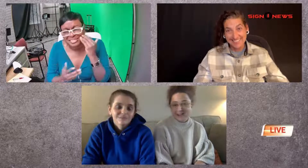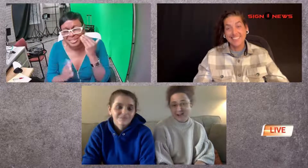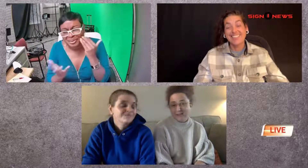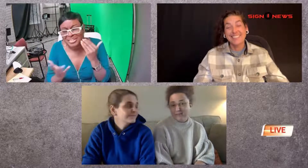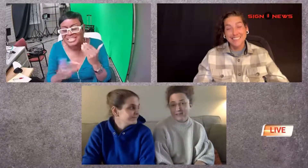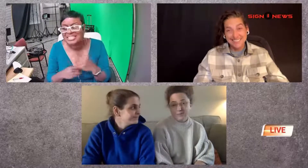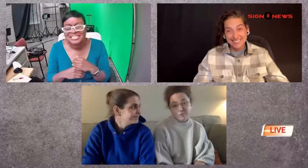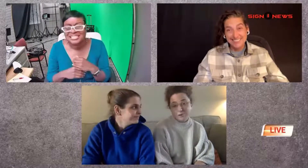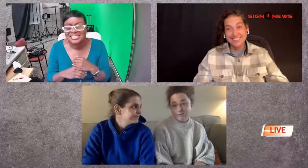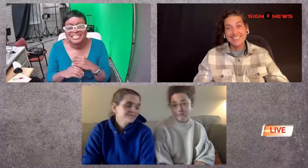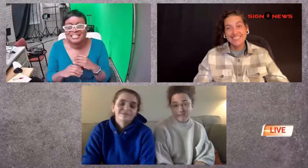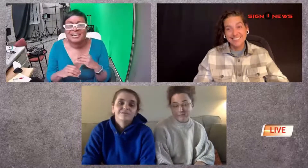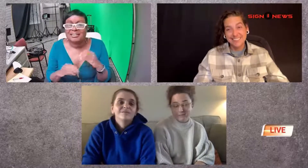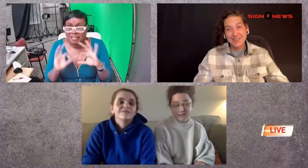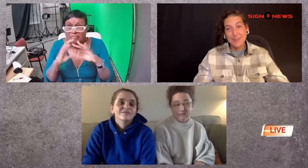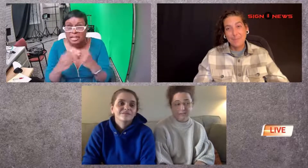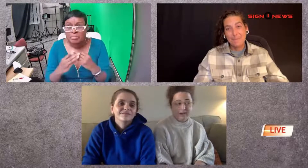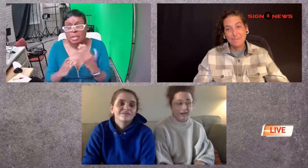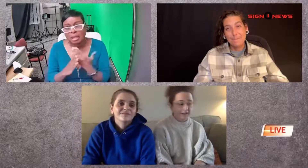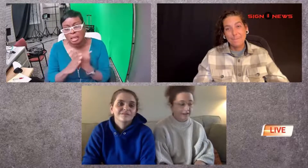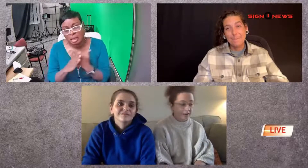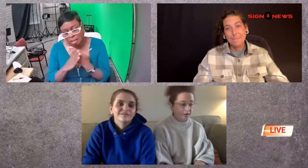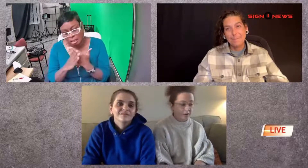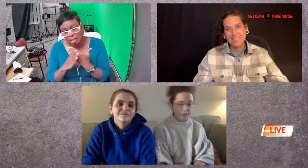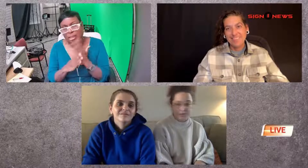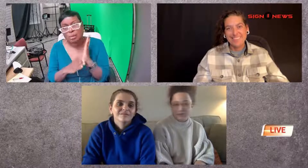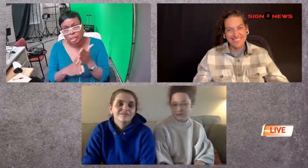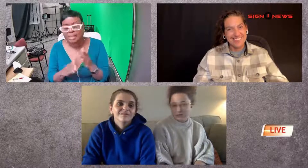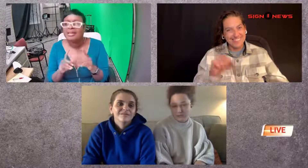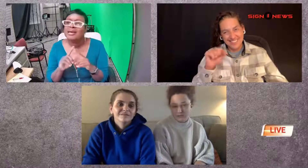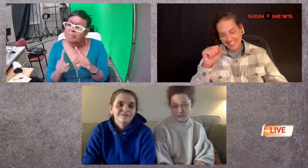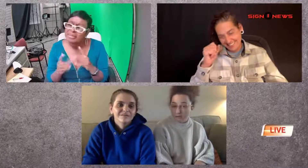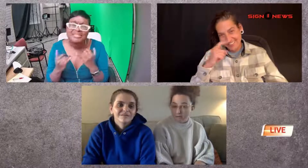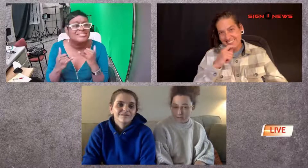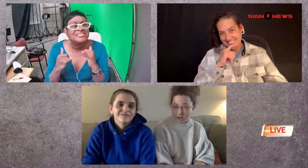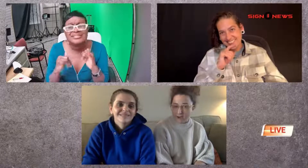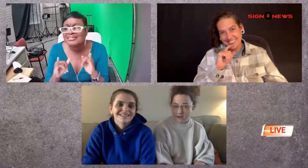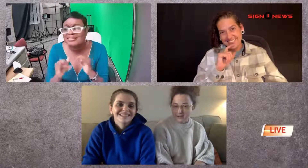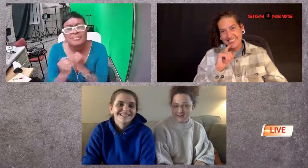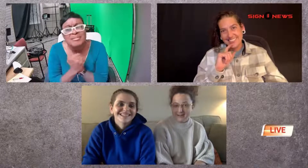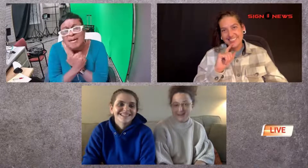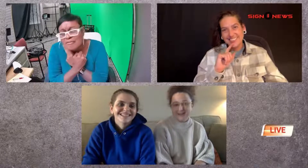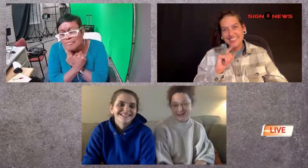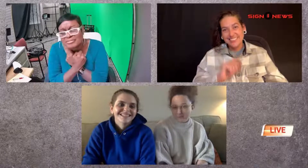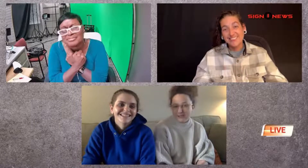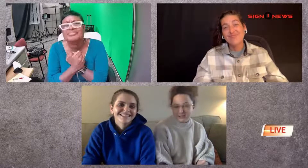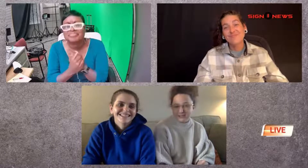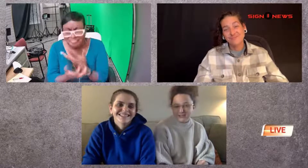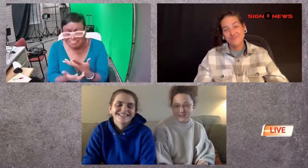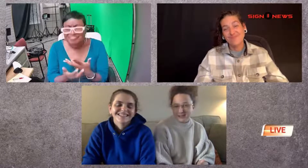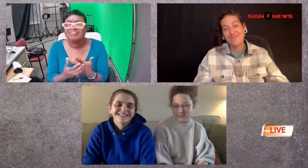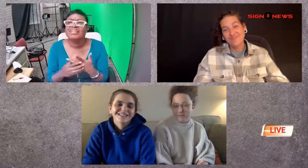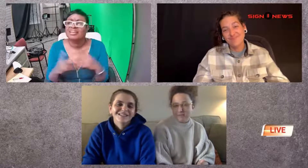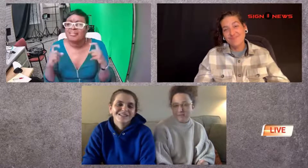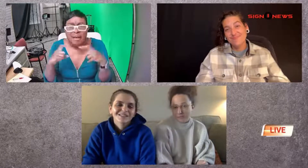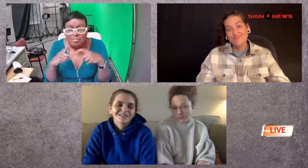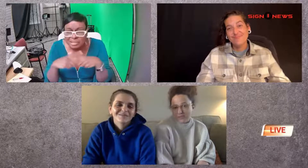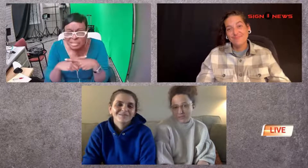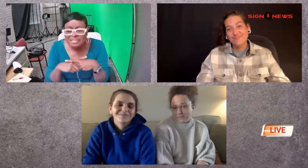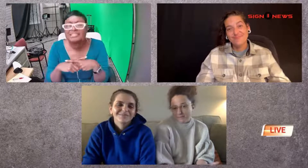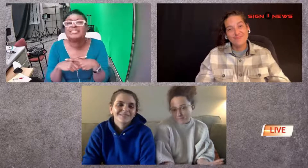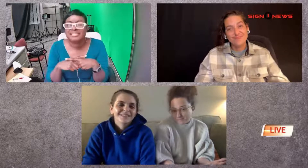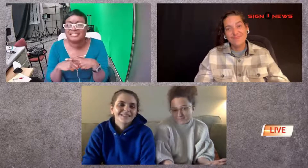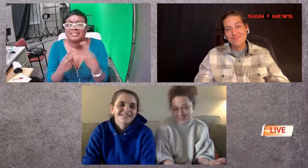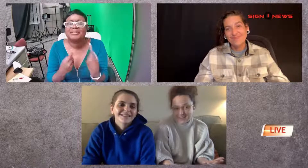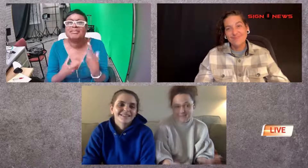can aggravate us more than family, but, you know, there's still so much love there, and the complications that come with